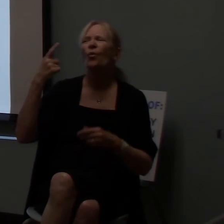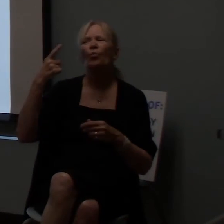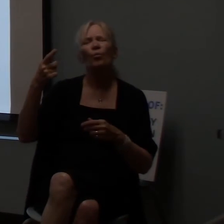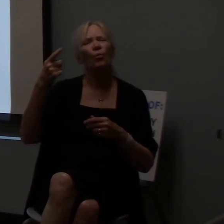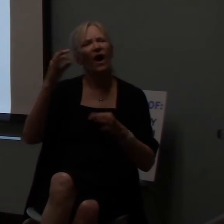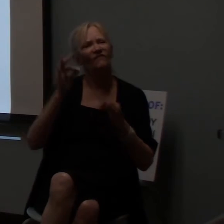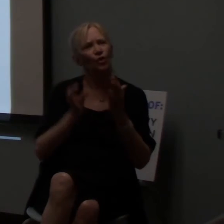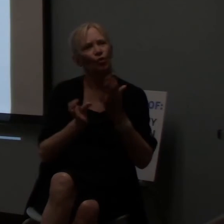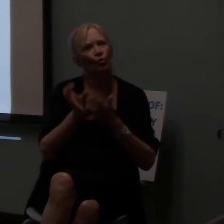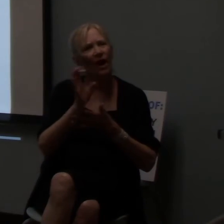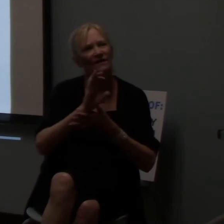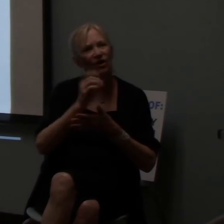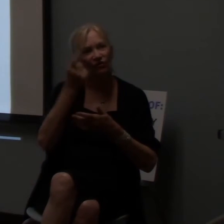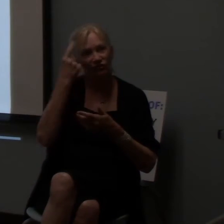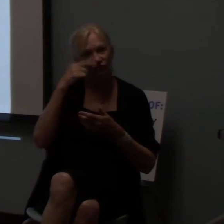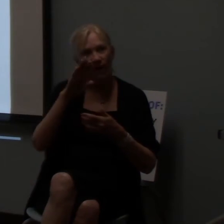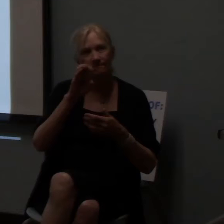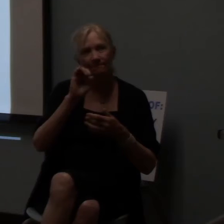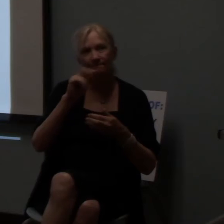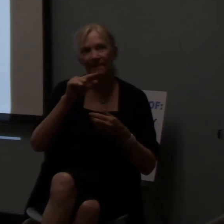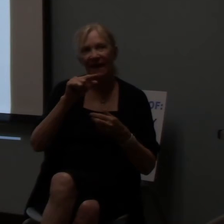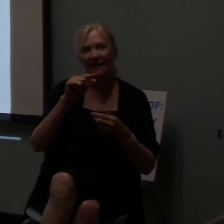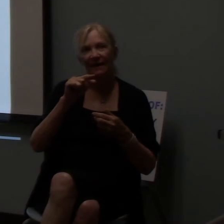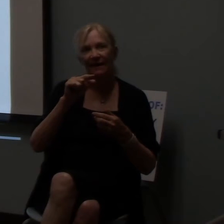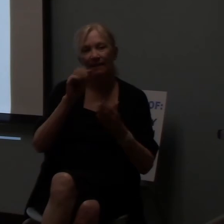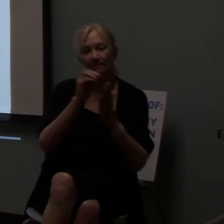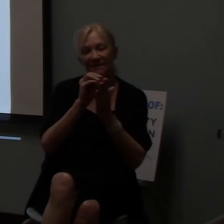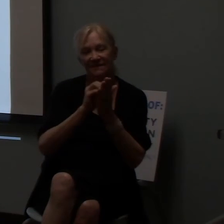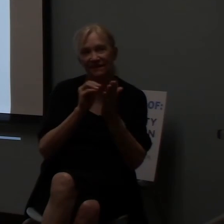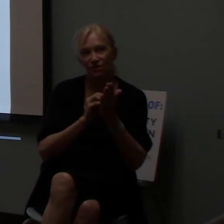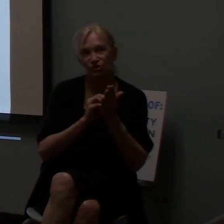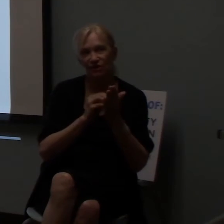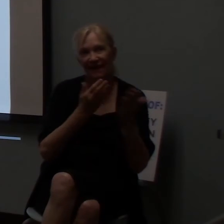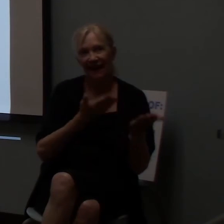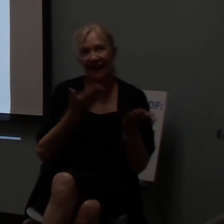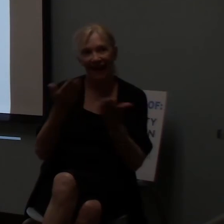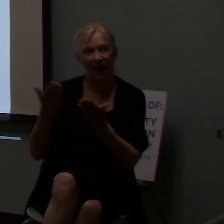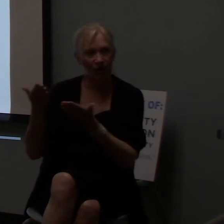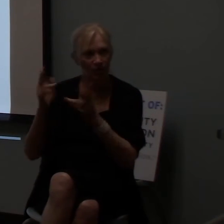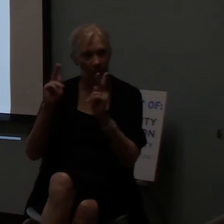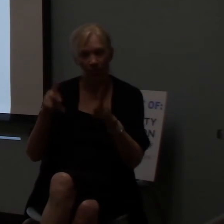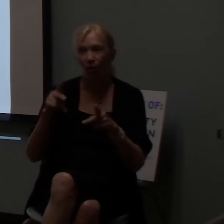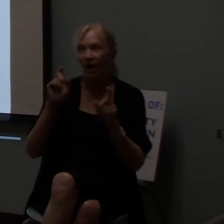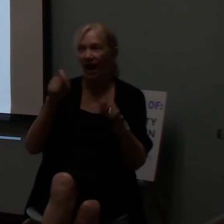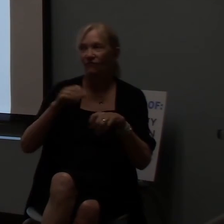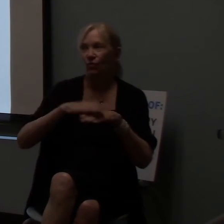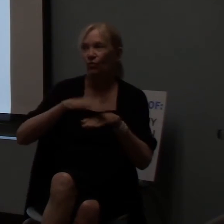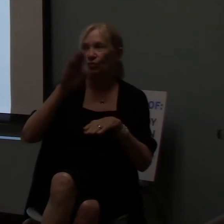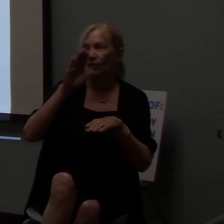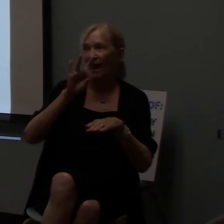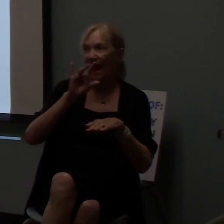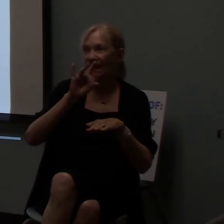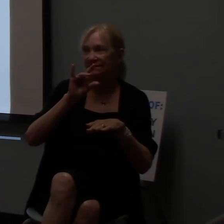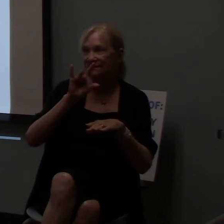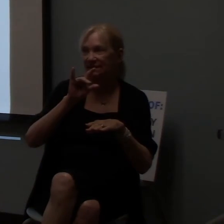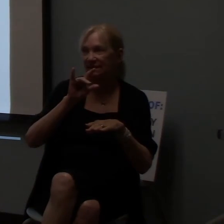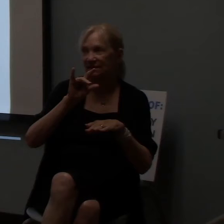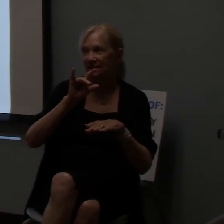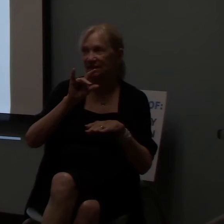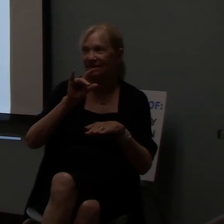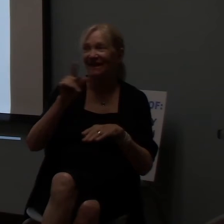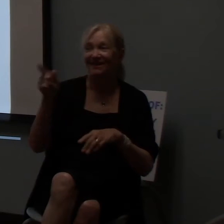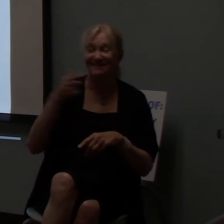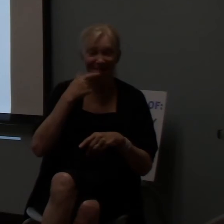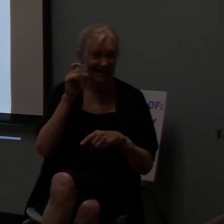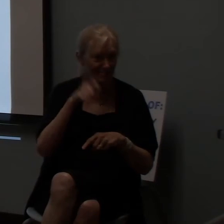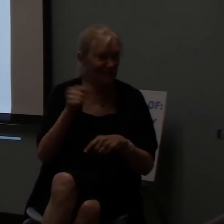a petition carrier? You have to live in the state of Colorado, and you have to be 18. Registered voter. I don't think you